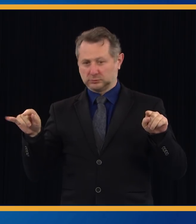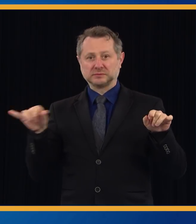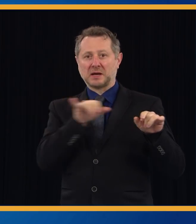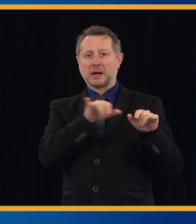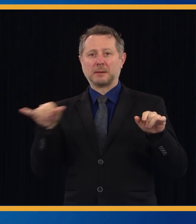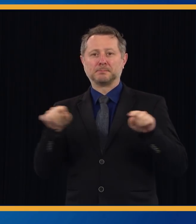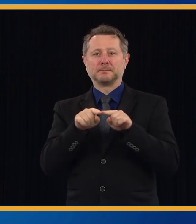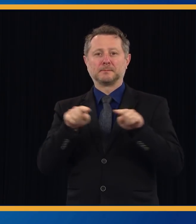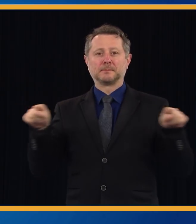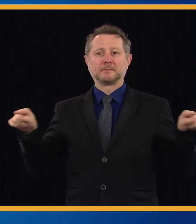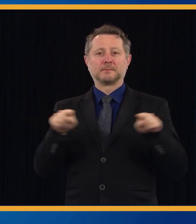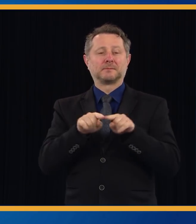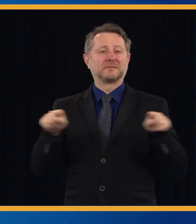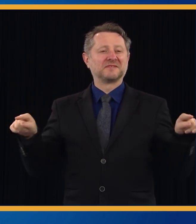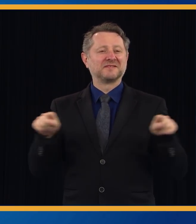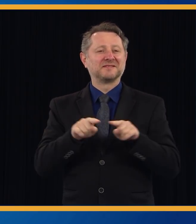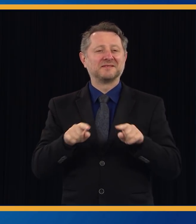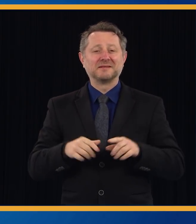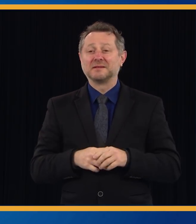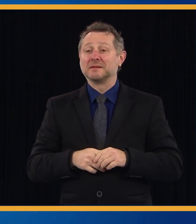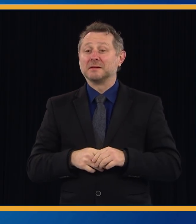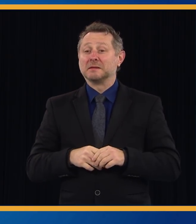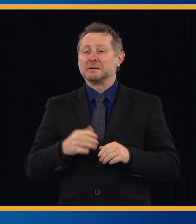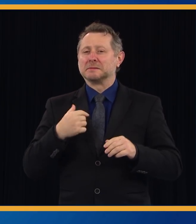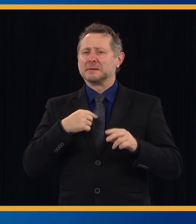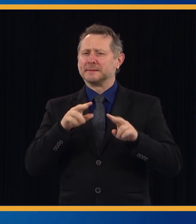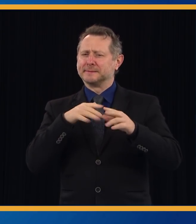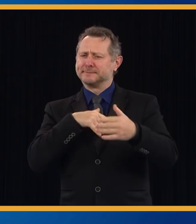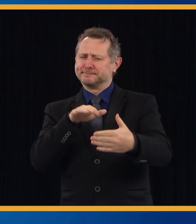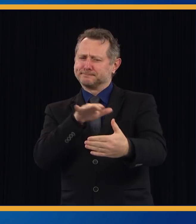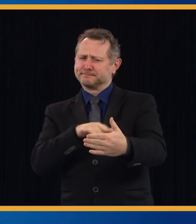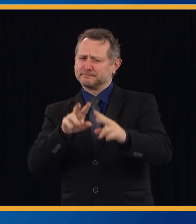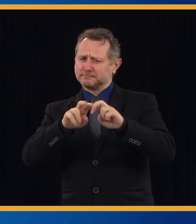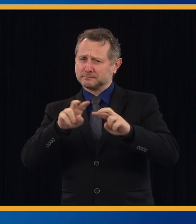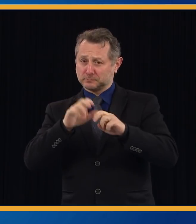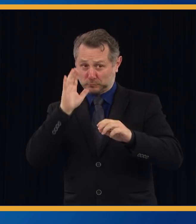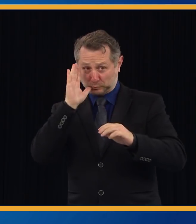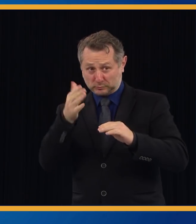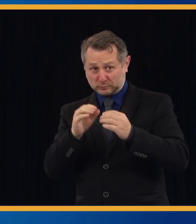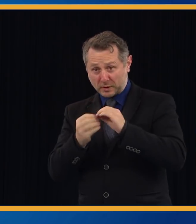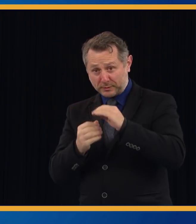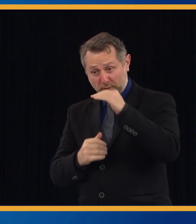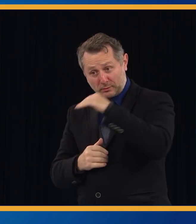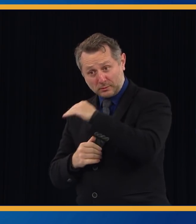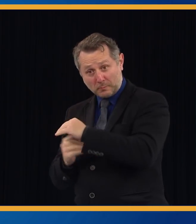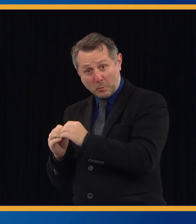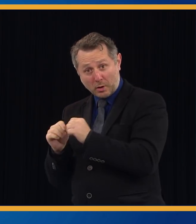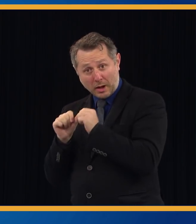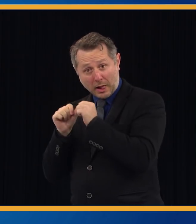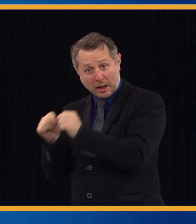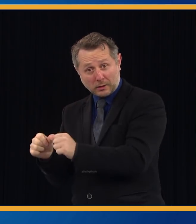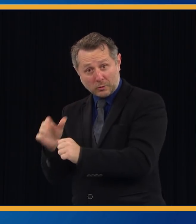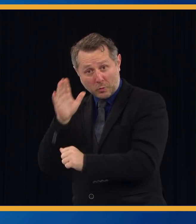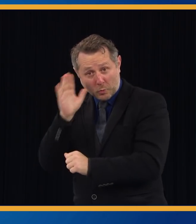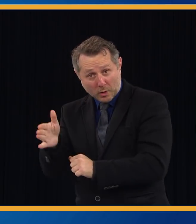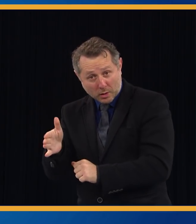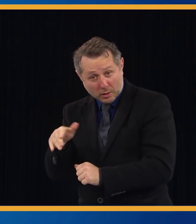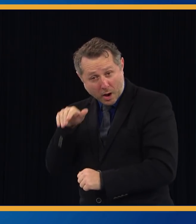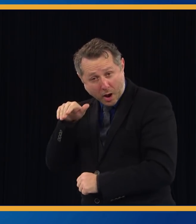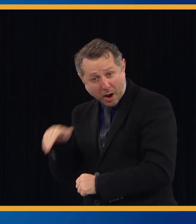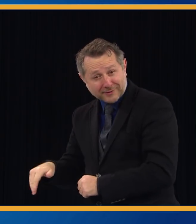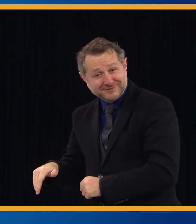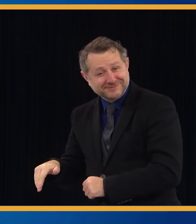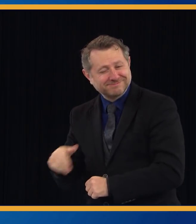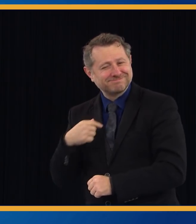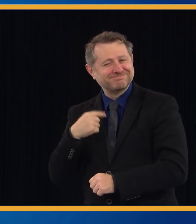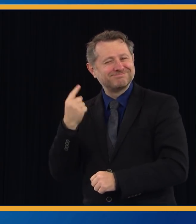watching big questions. How fast does that number continue to come down? First, does that number continue to come down? Because that would be a nightmare